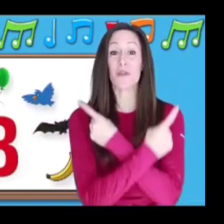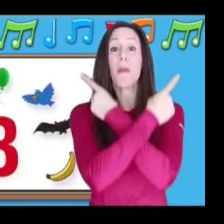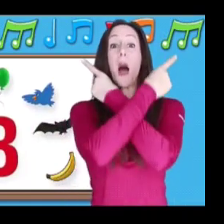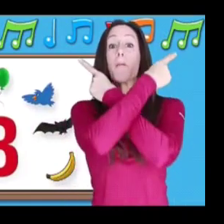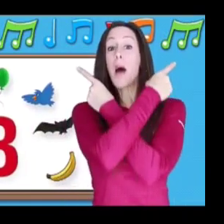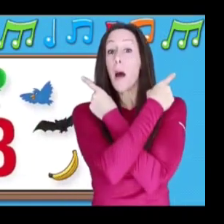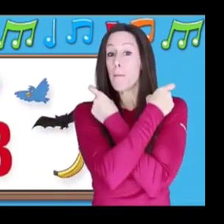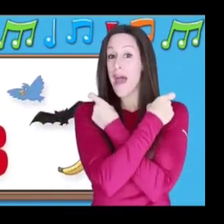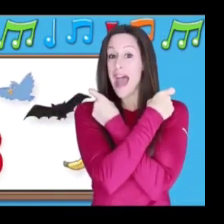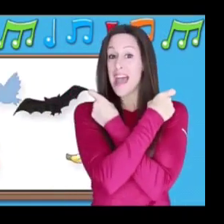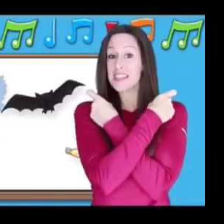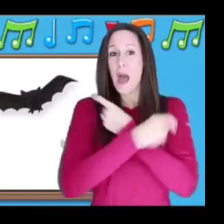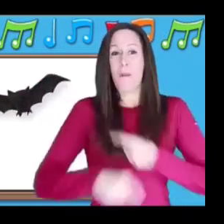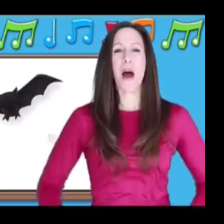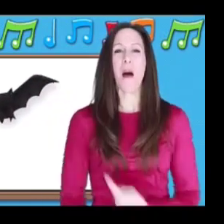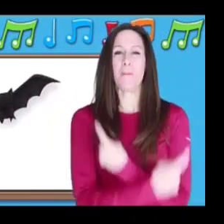for bat,